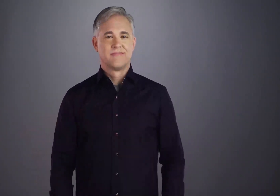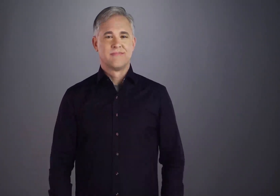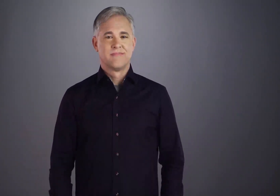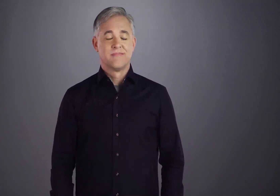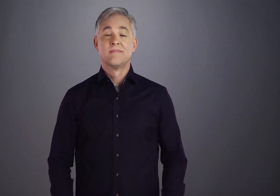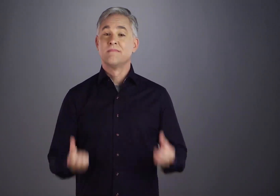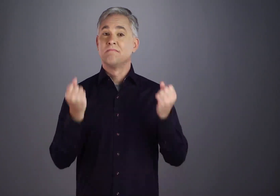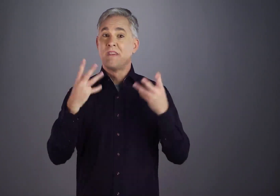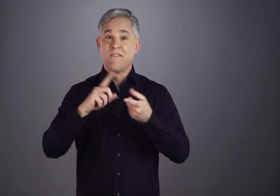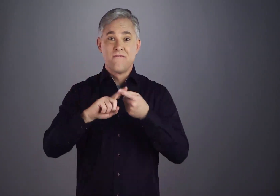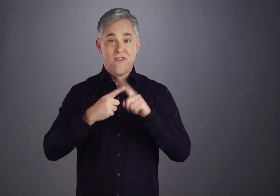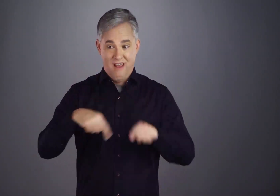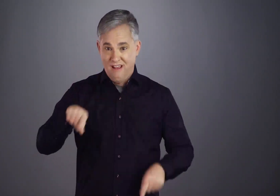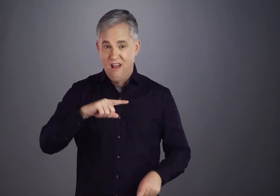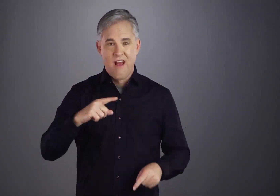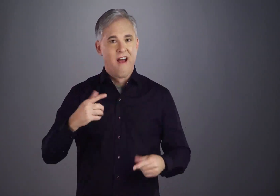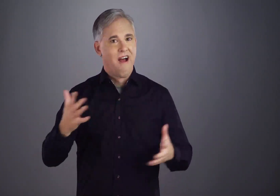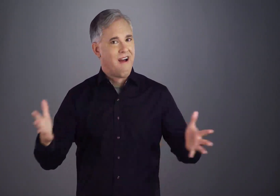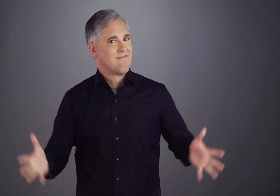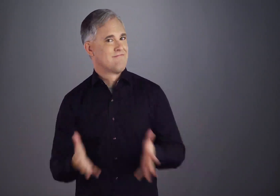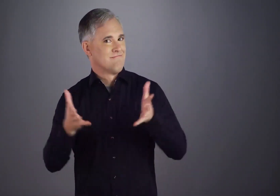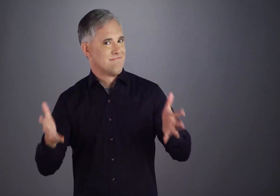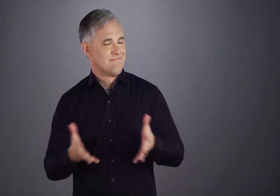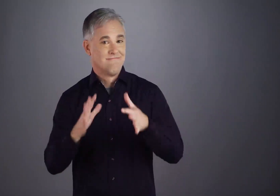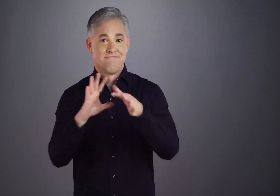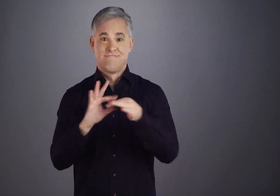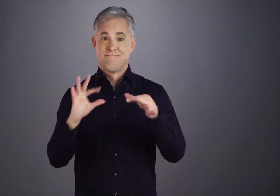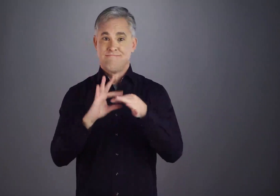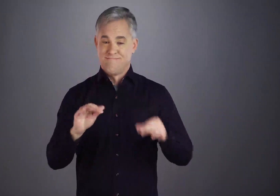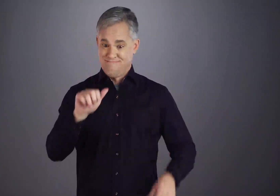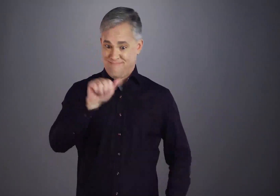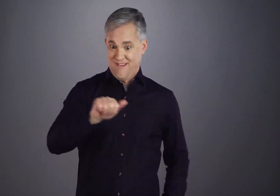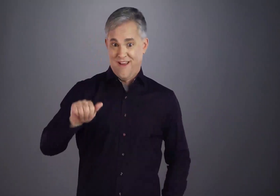only the augury of a much larger future ahead.